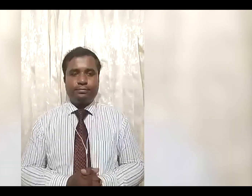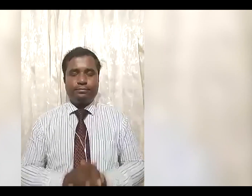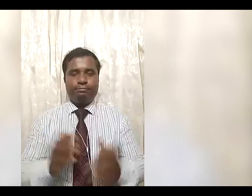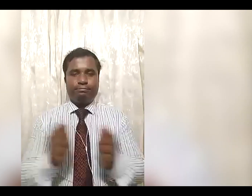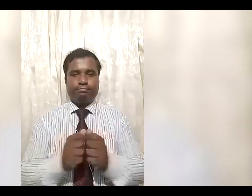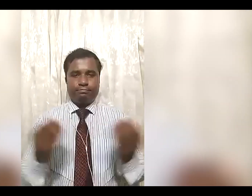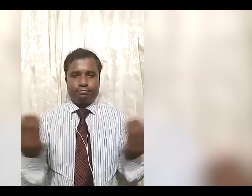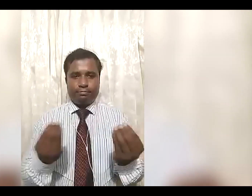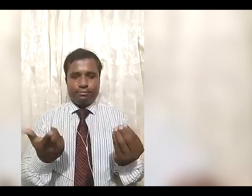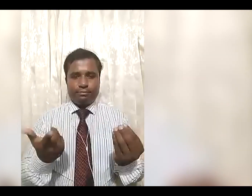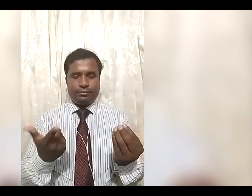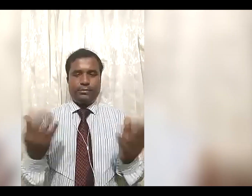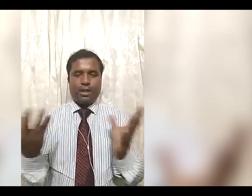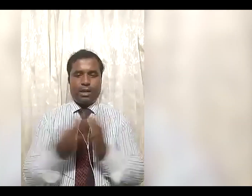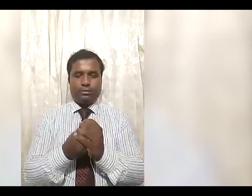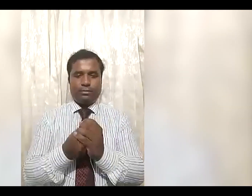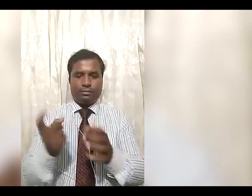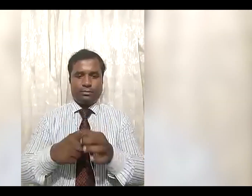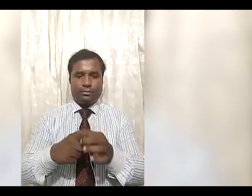And finally,